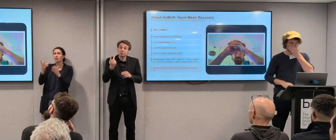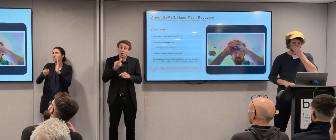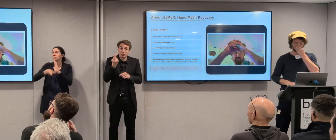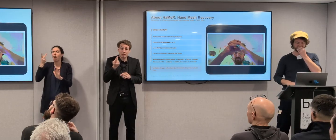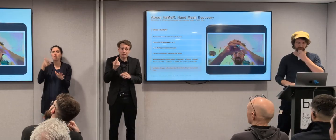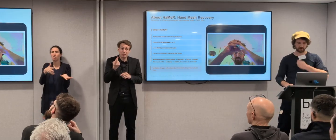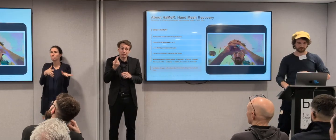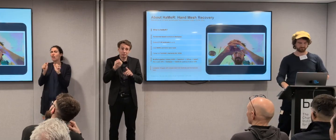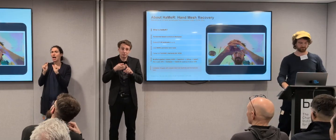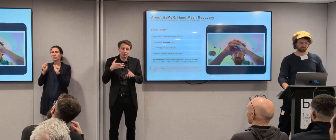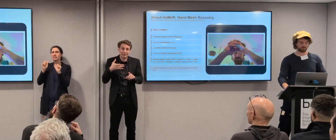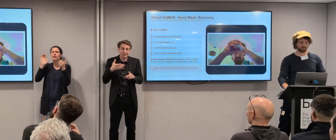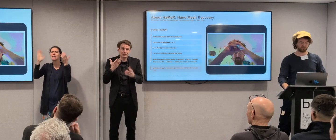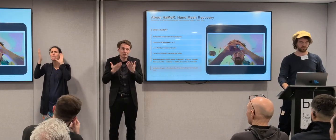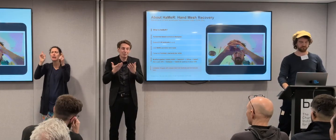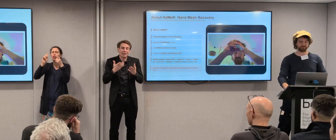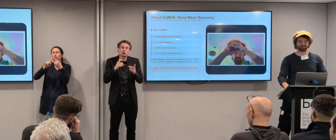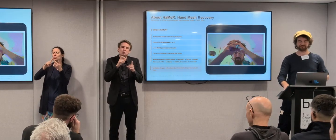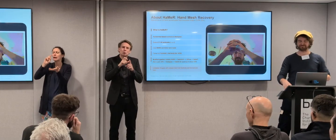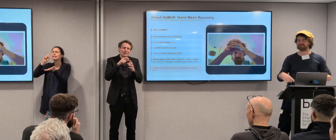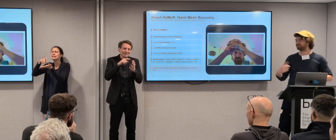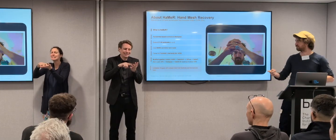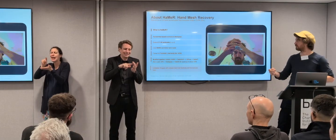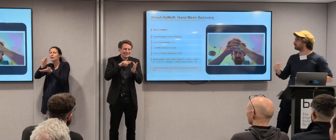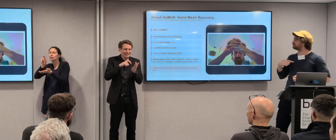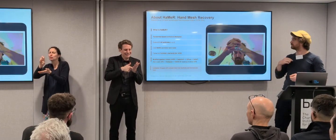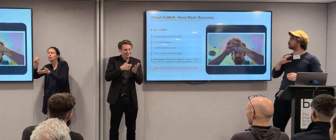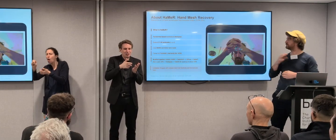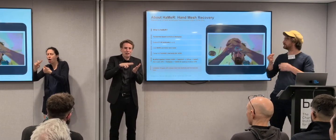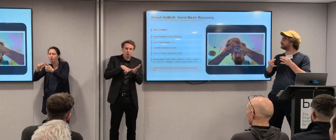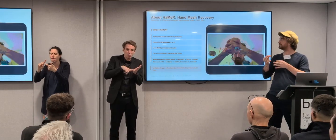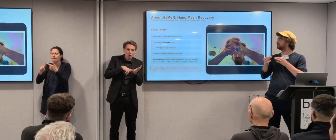to Detectron and FitPose.